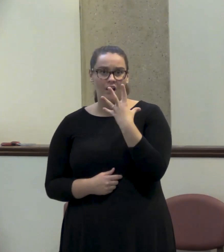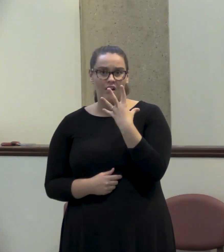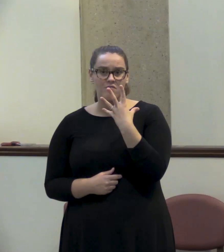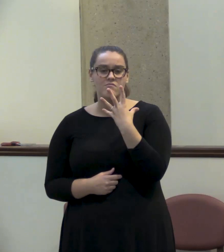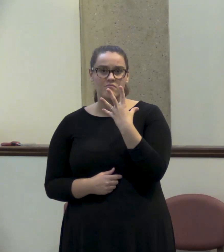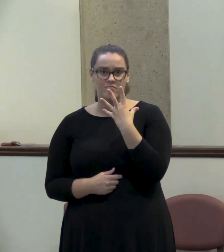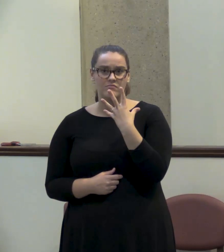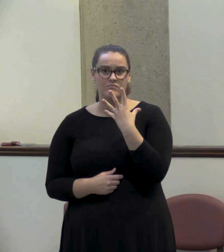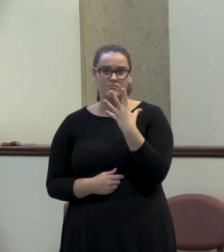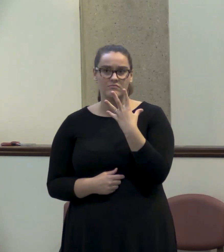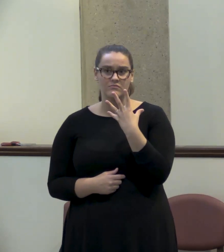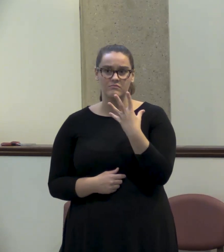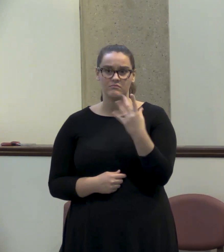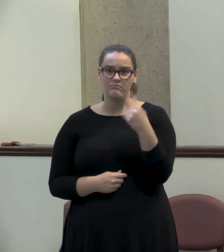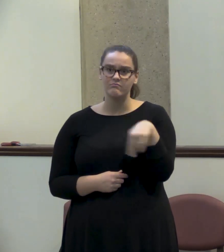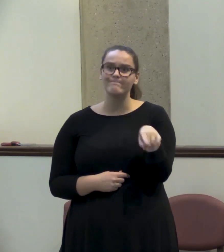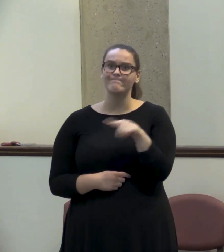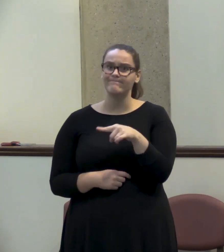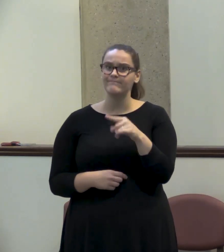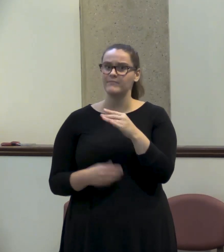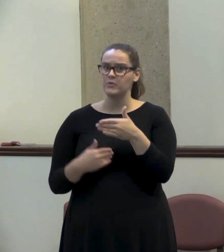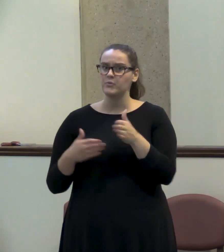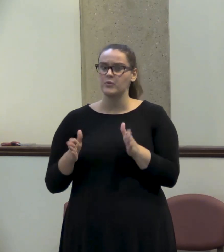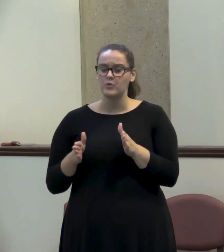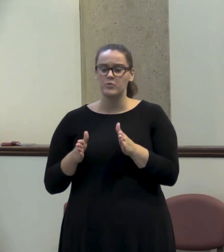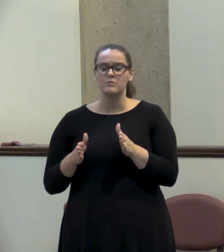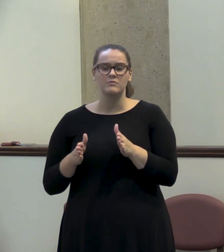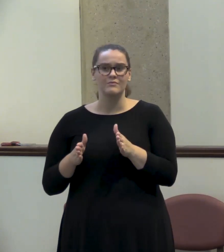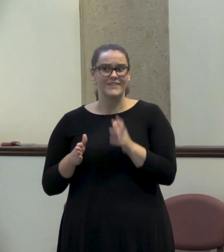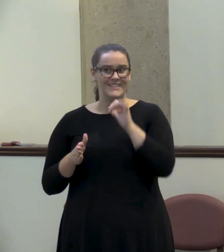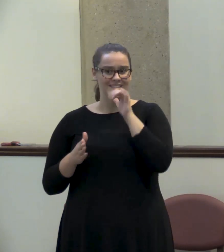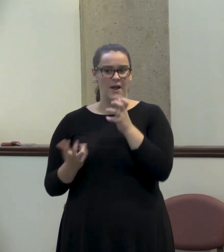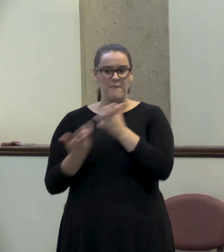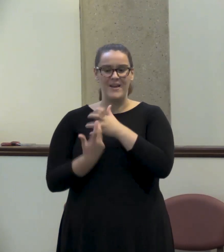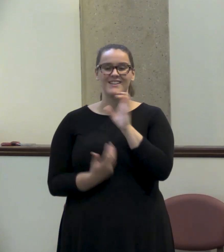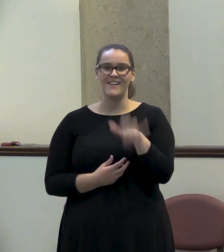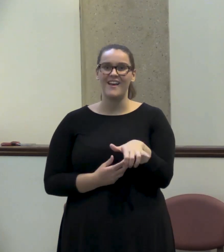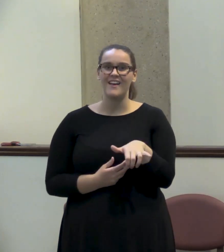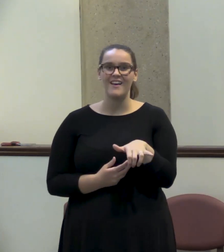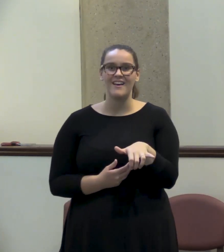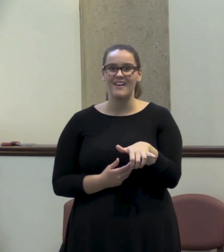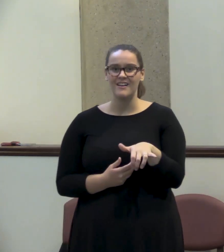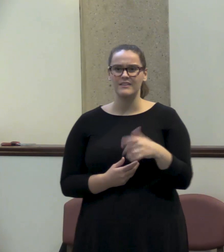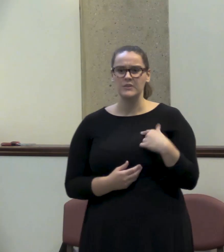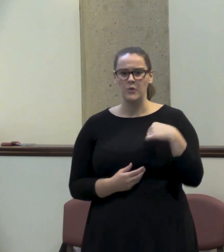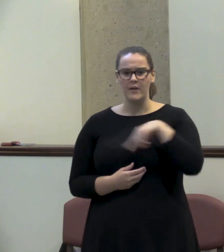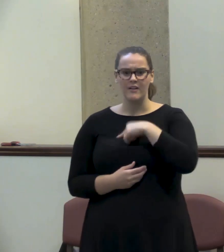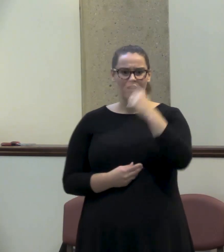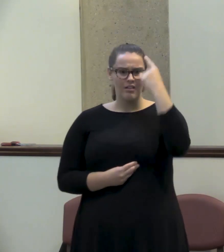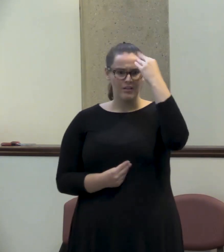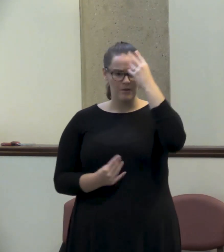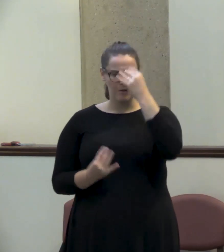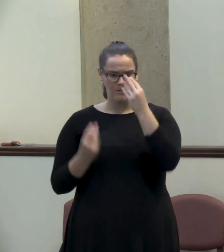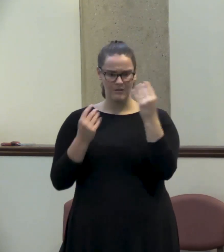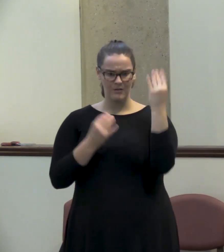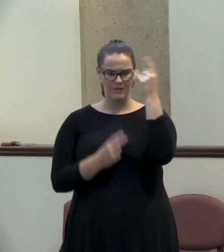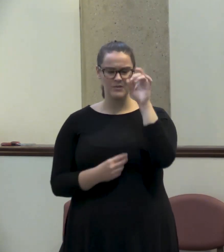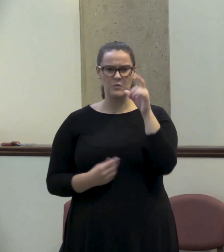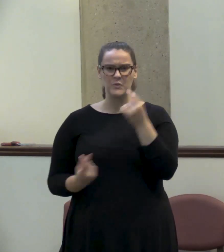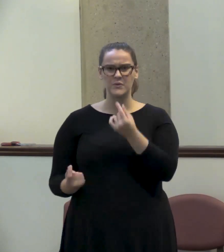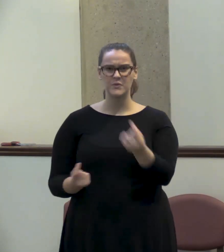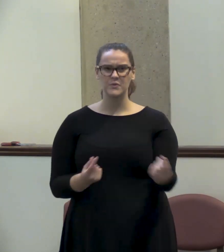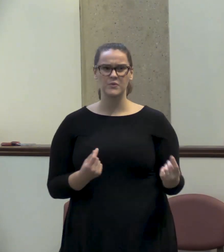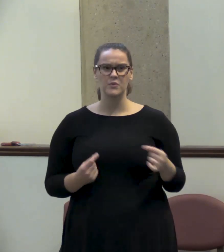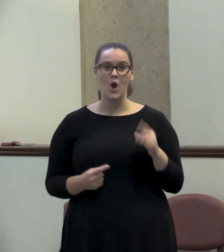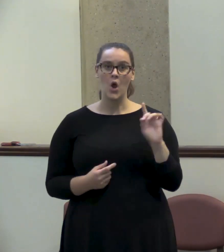that's not the case for the majority of people in this room. So it's up to all of us to think about what we can do and where are the